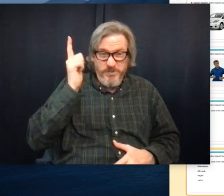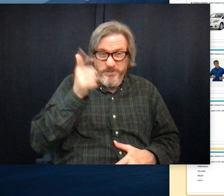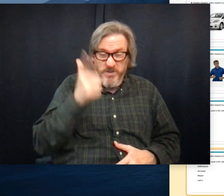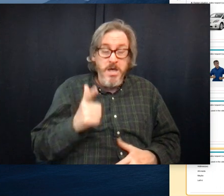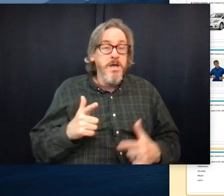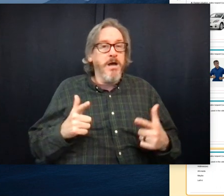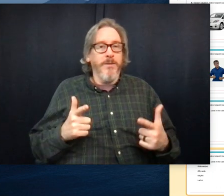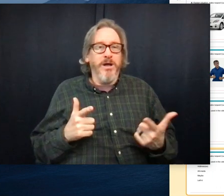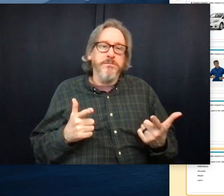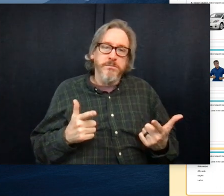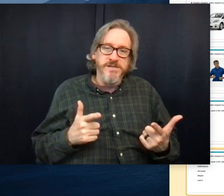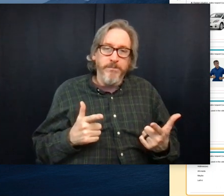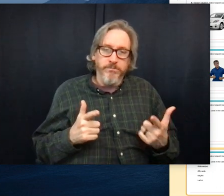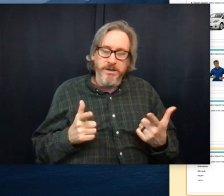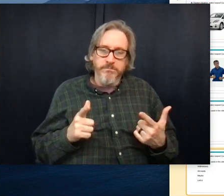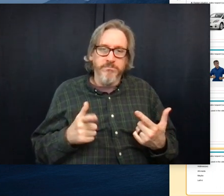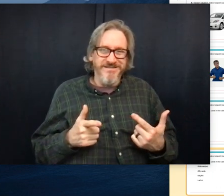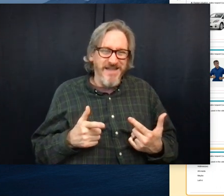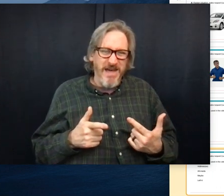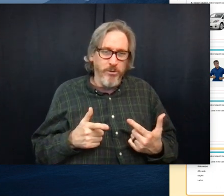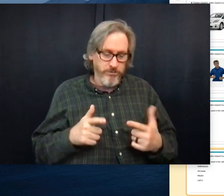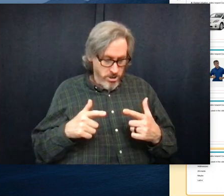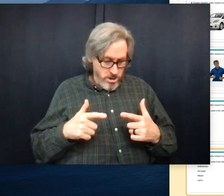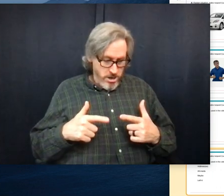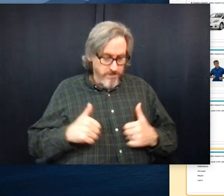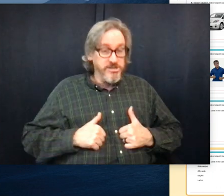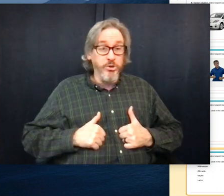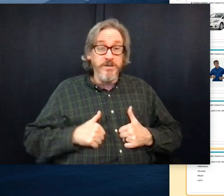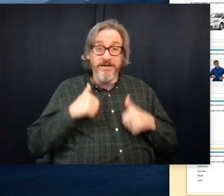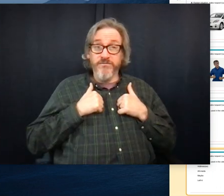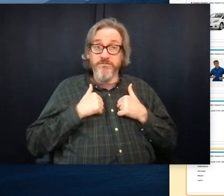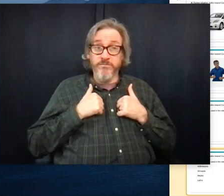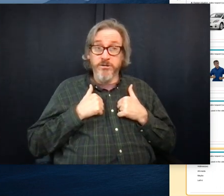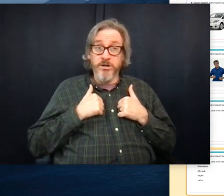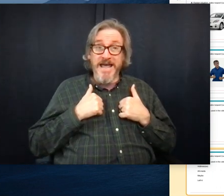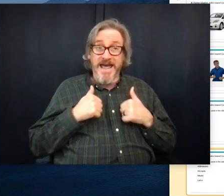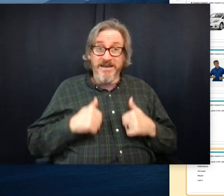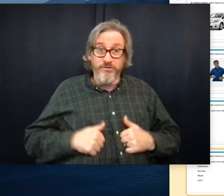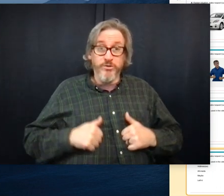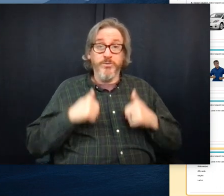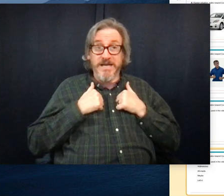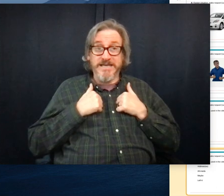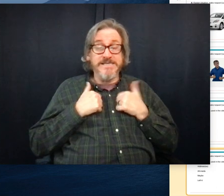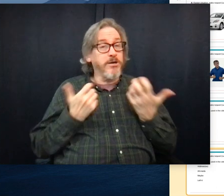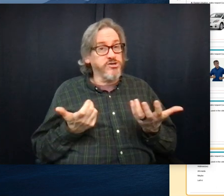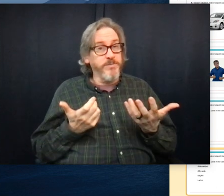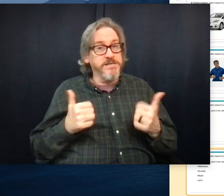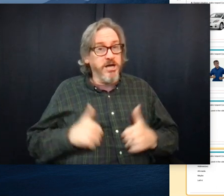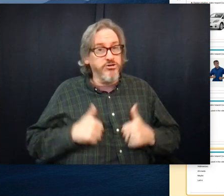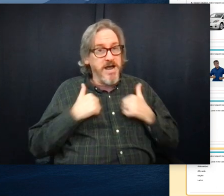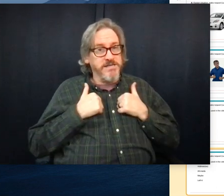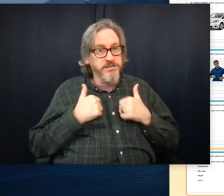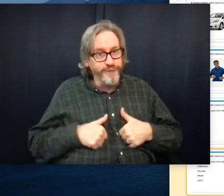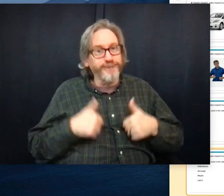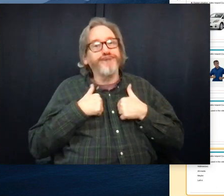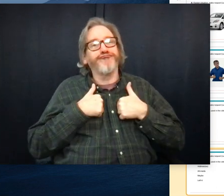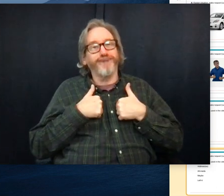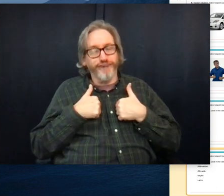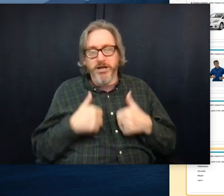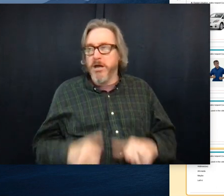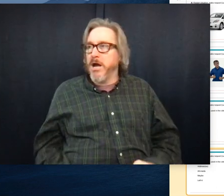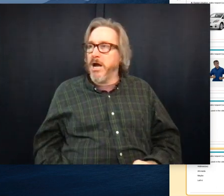Anyway, car hasn't changed at all, really, but the flip phone is completely gone. All right, so he left his keys in his car. Would you